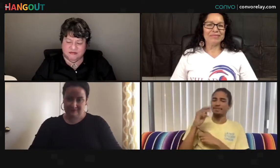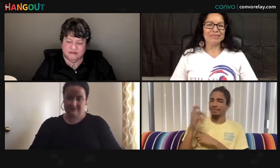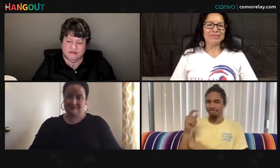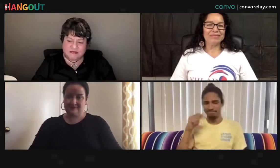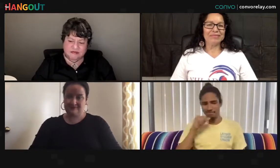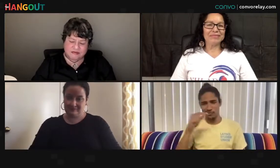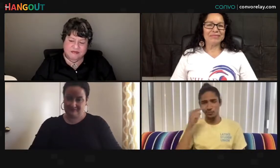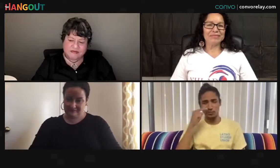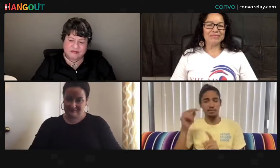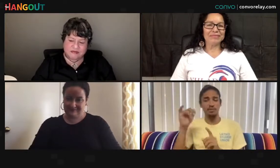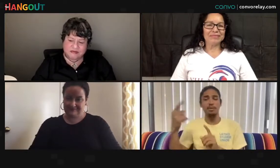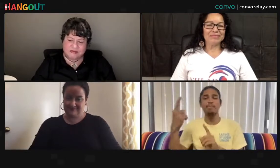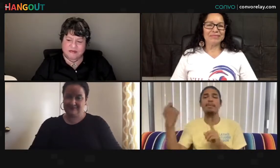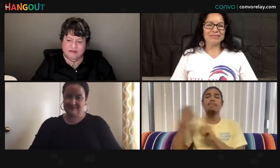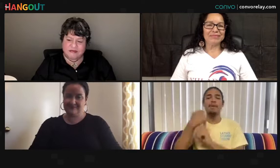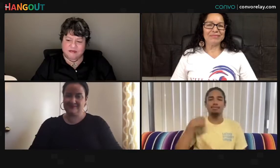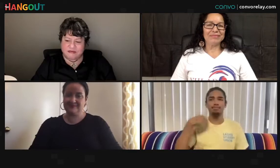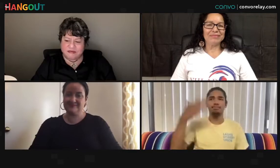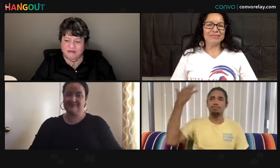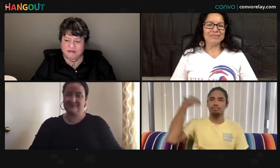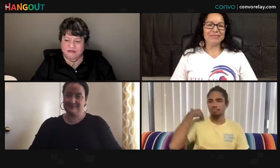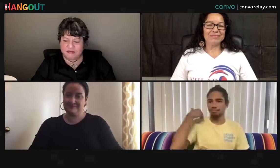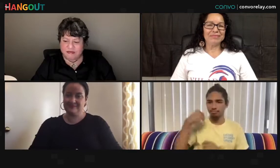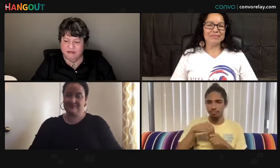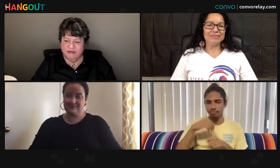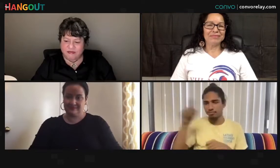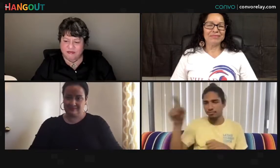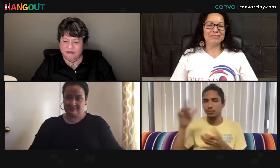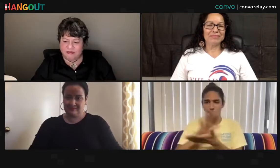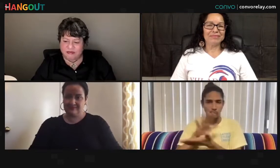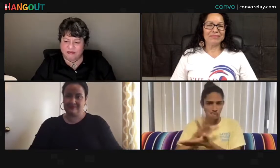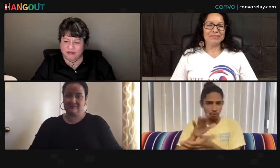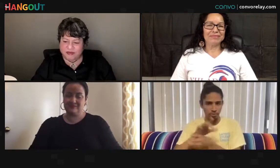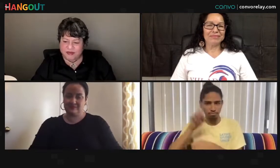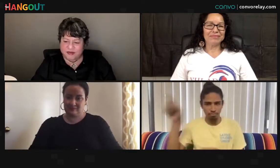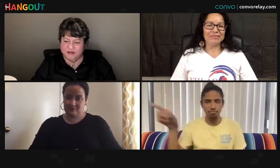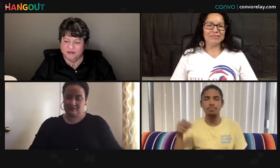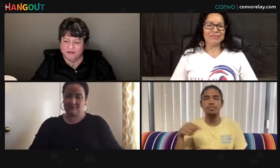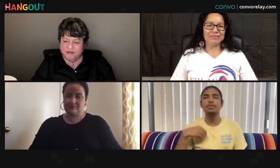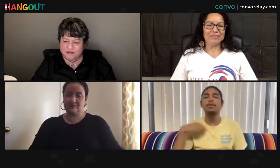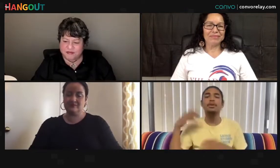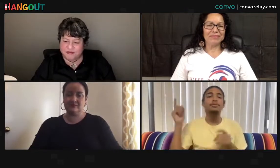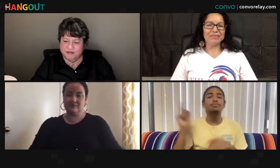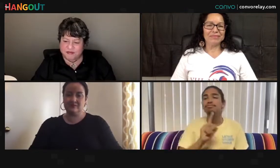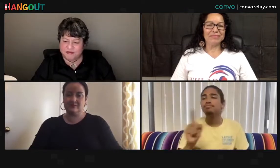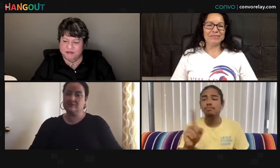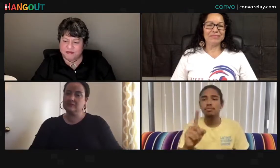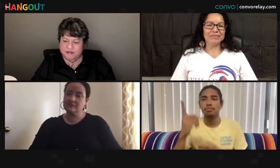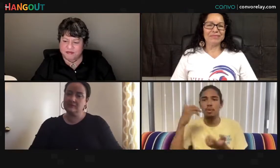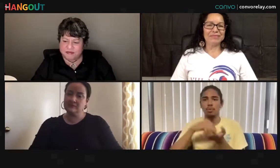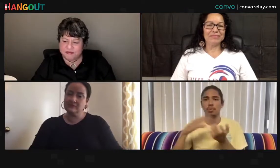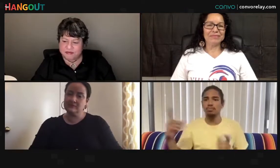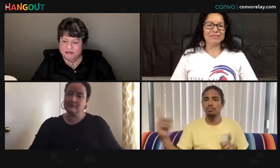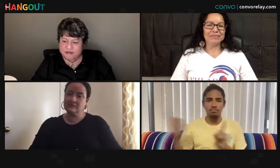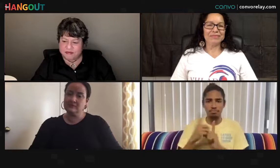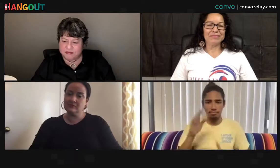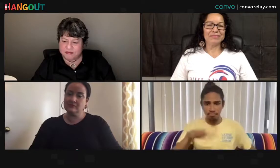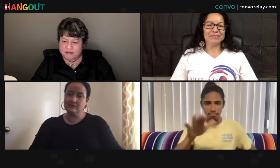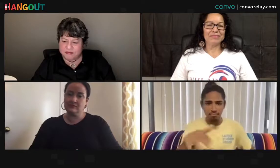America, that's not a crime. I remember at one time in school, and what it really impacted me. I